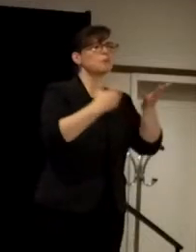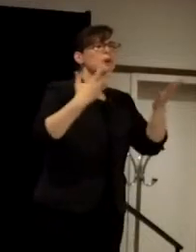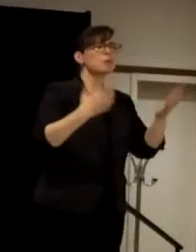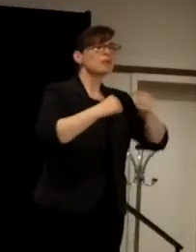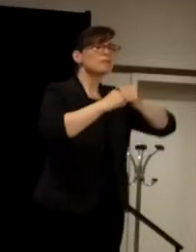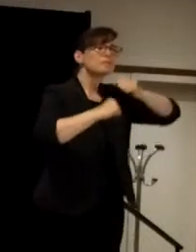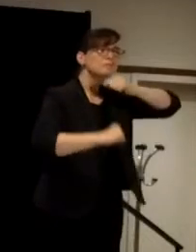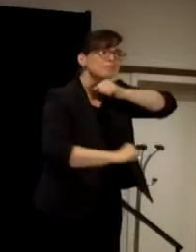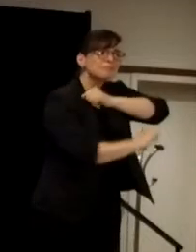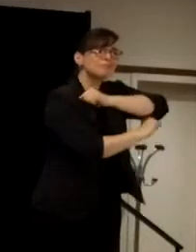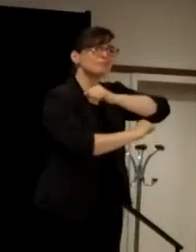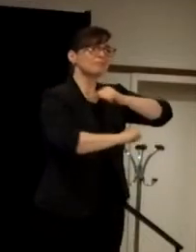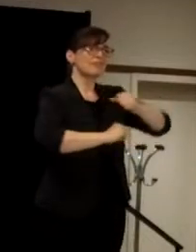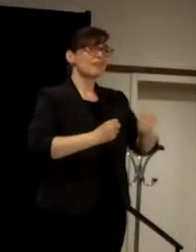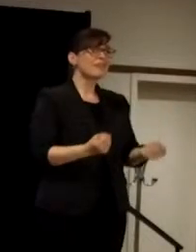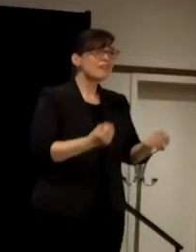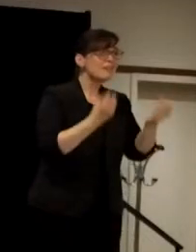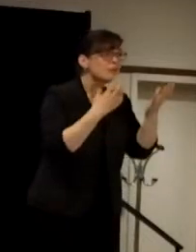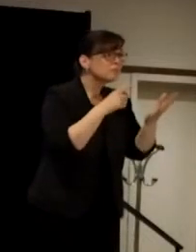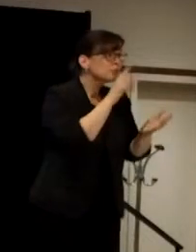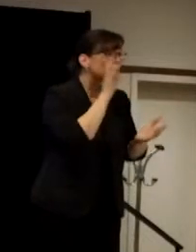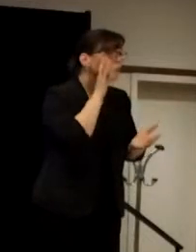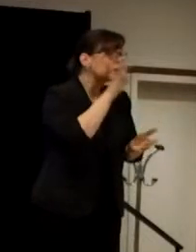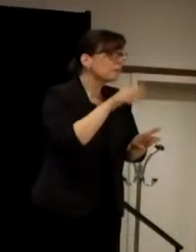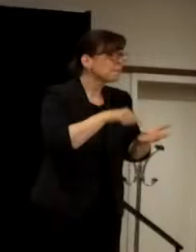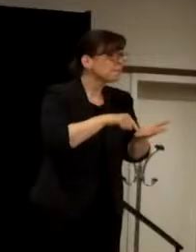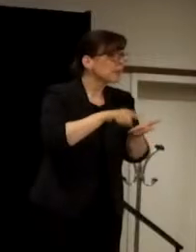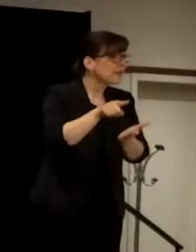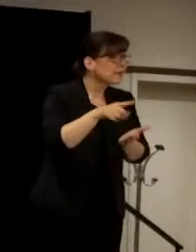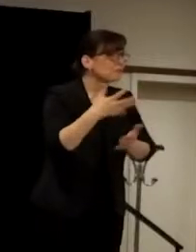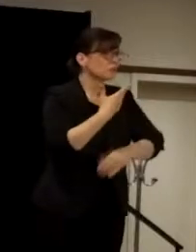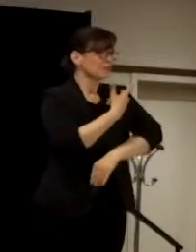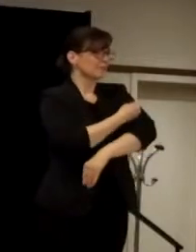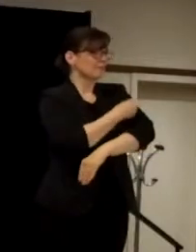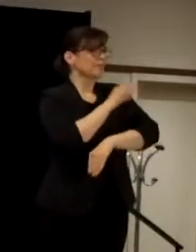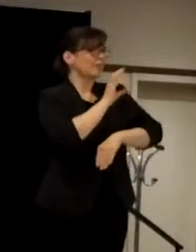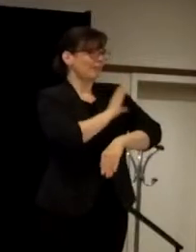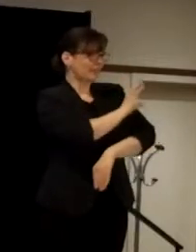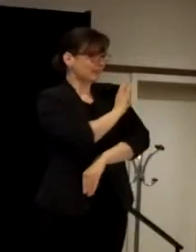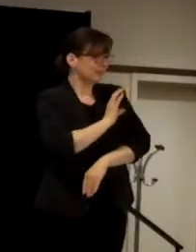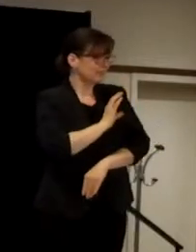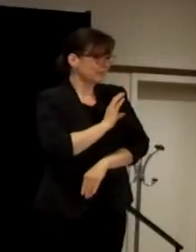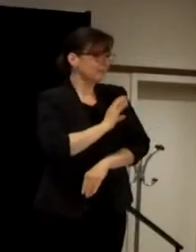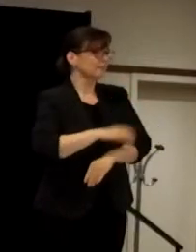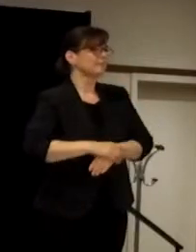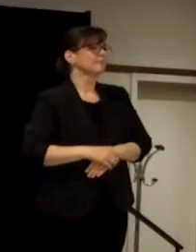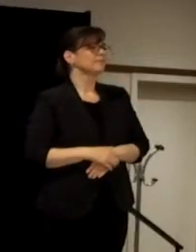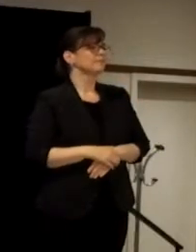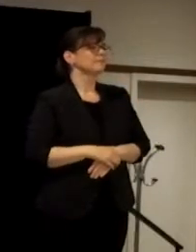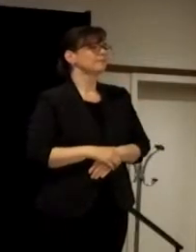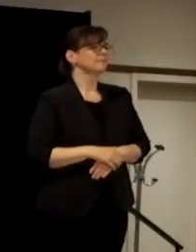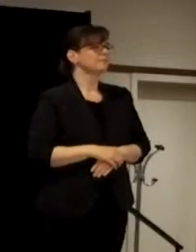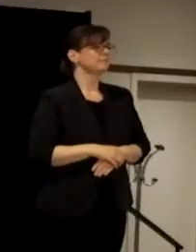we're paying to go do this. And right now we're always, second shots are flying. So we always are doing second shots